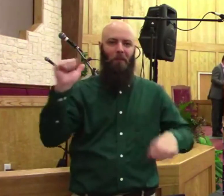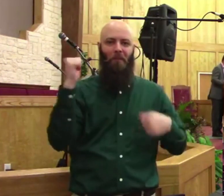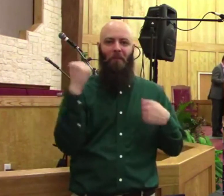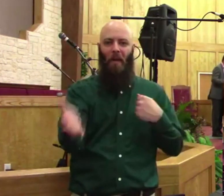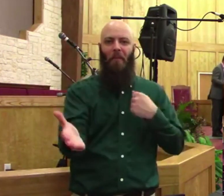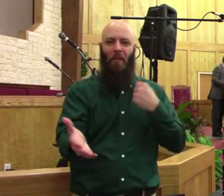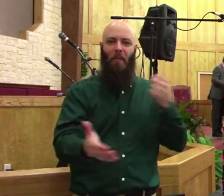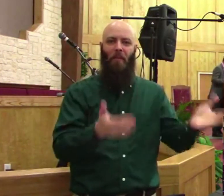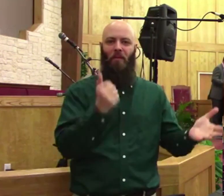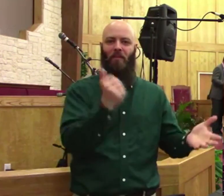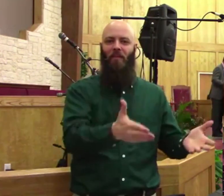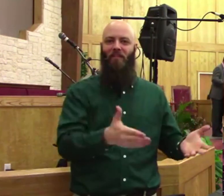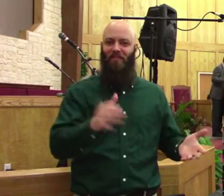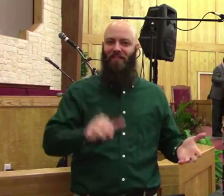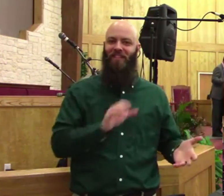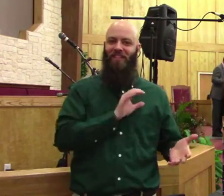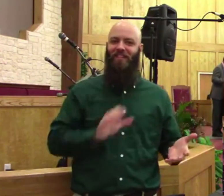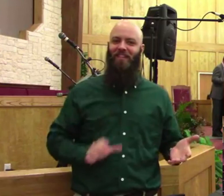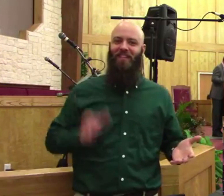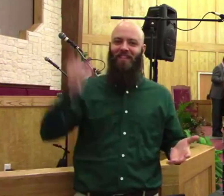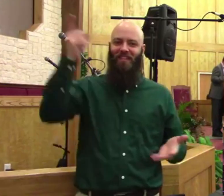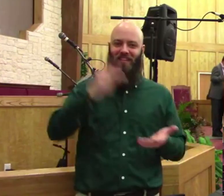death, triumphant.